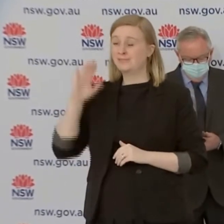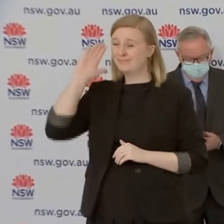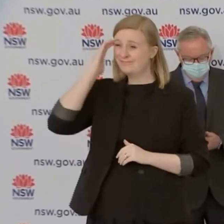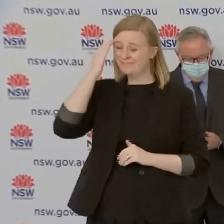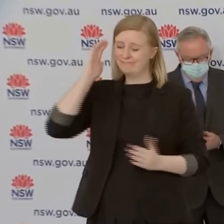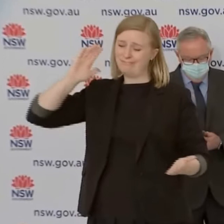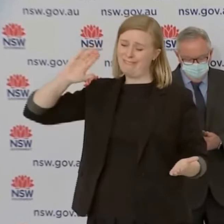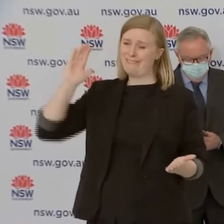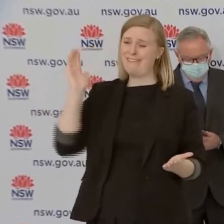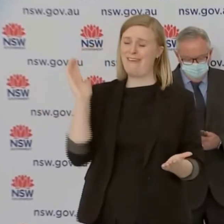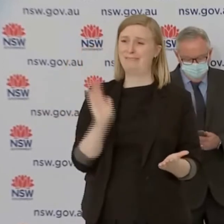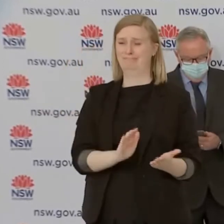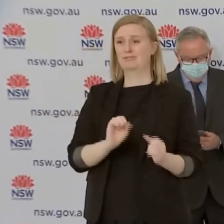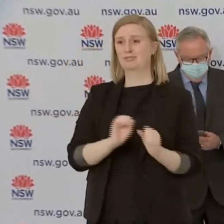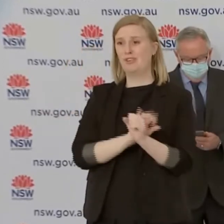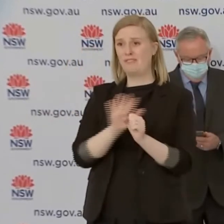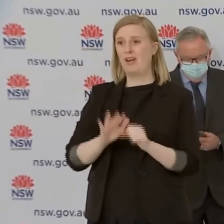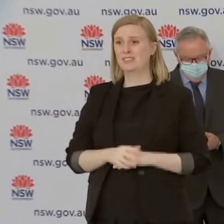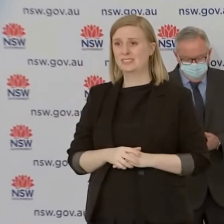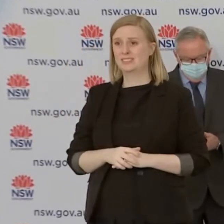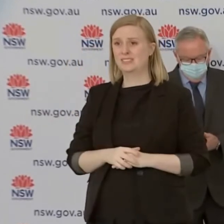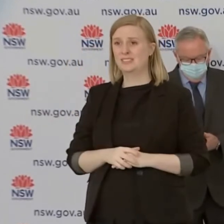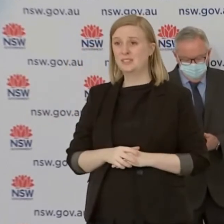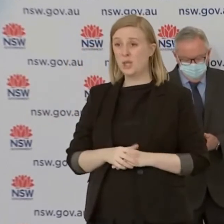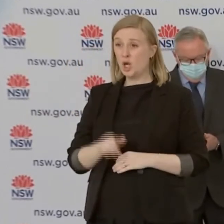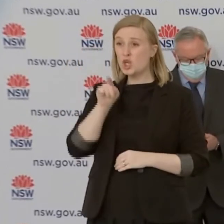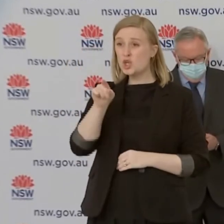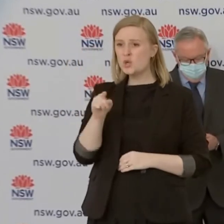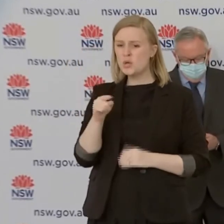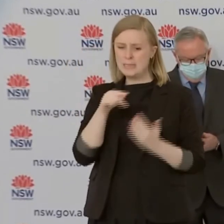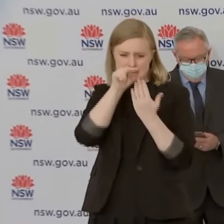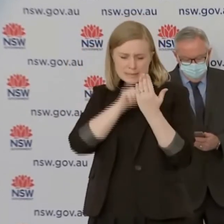and we all have a part to play. So rather than looking for loopholes of what you can do